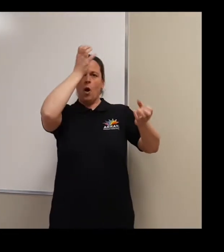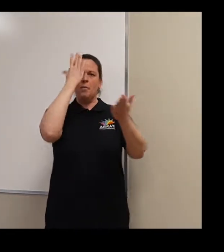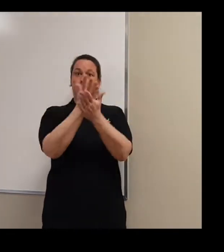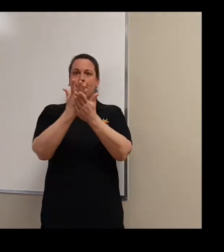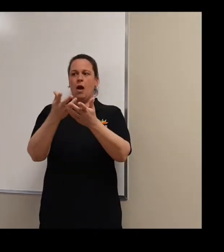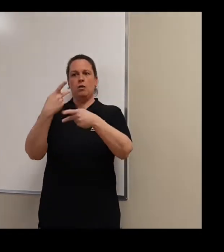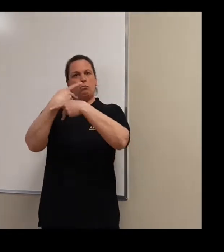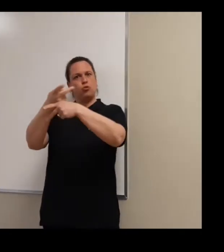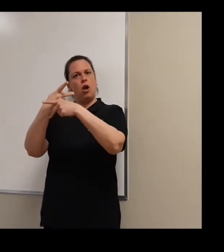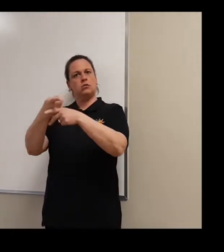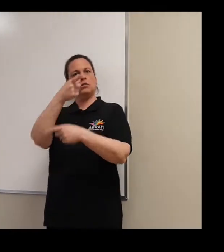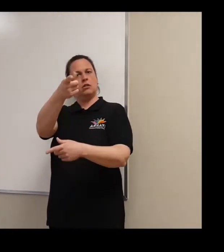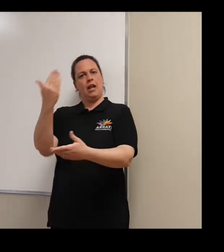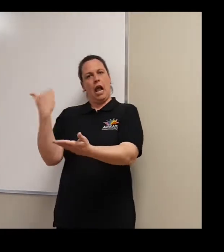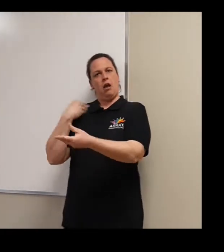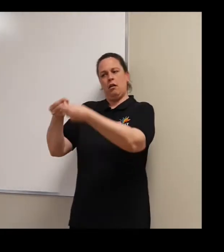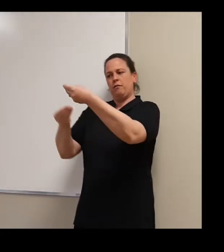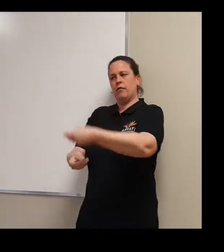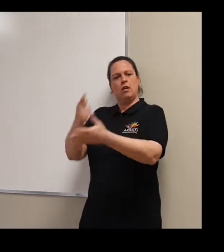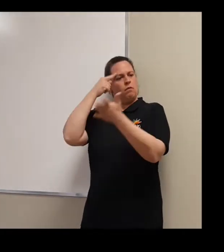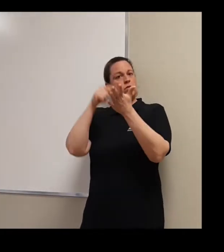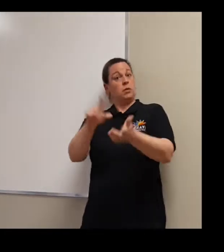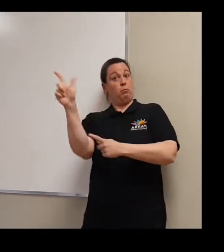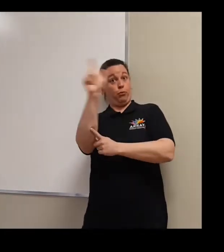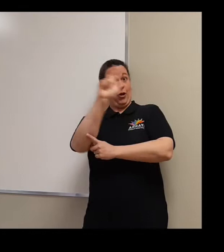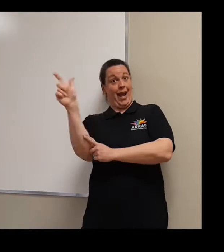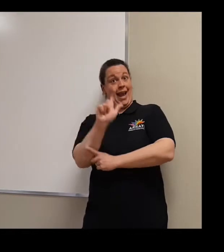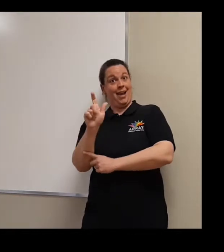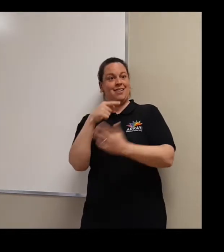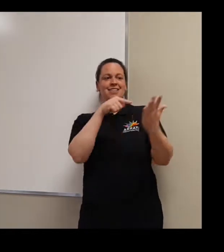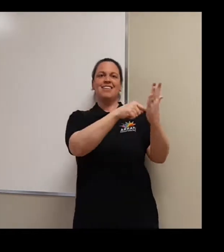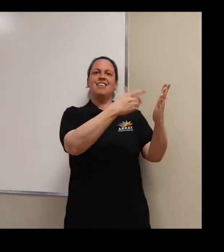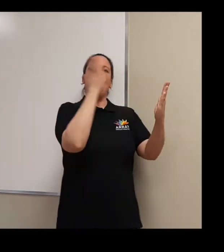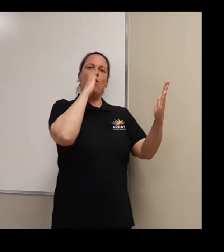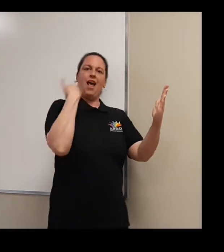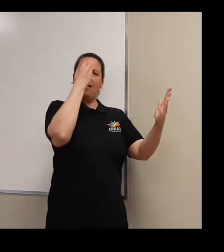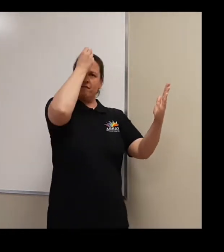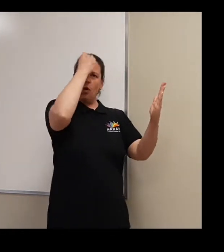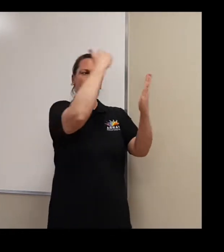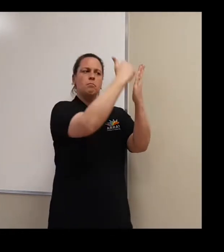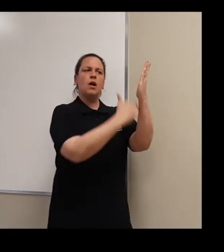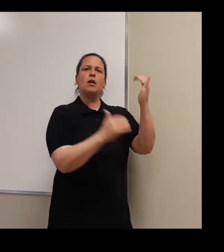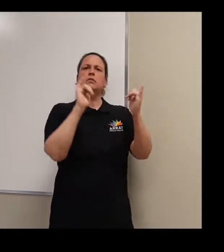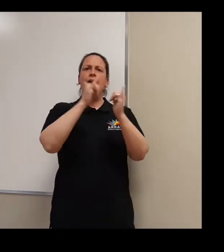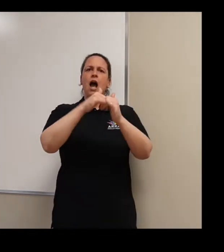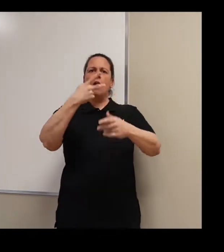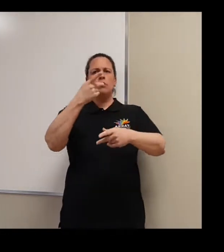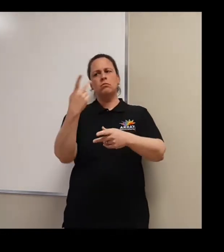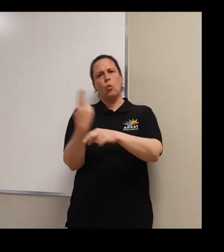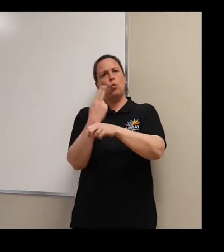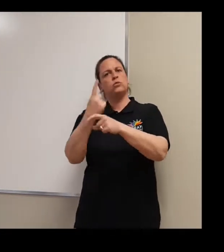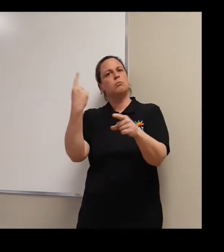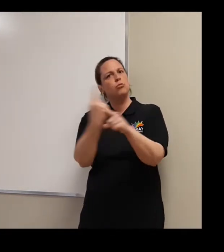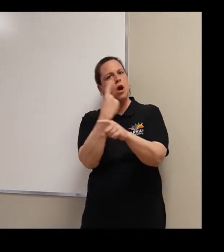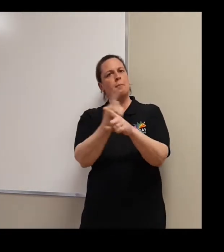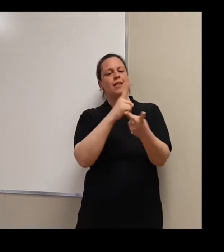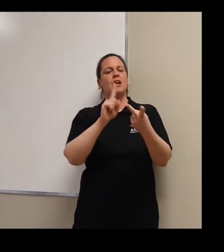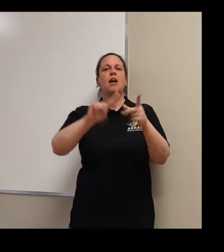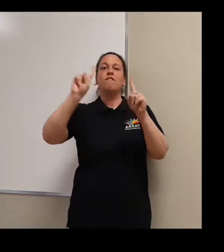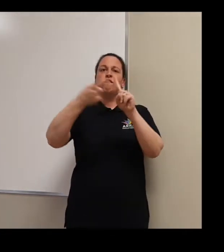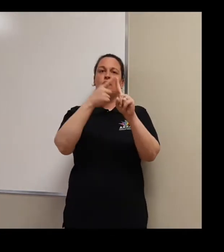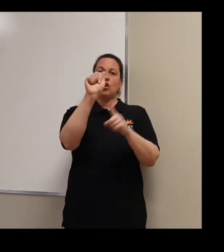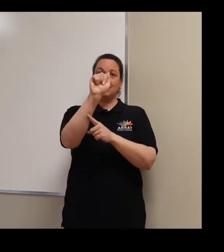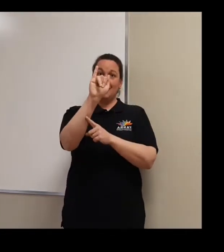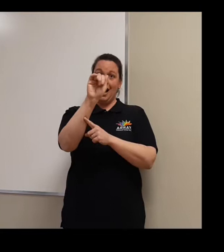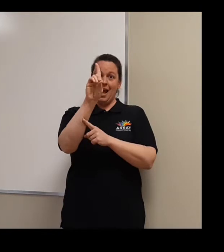using in the workplace. For instance, if you had a spray, it would contain all of the information about how to